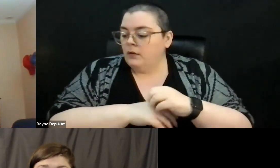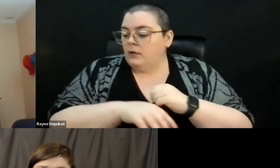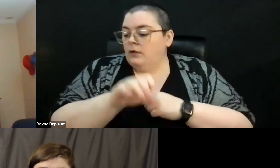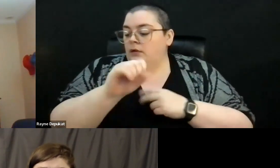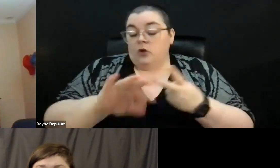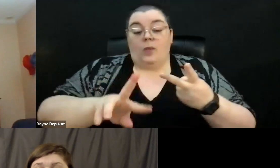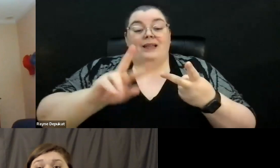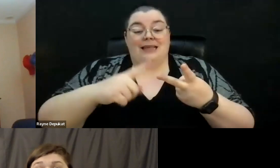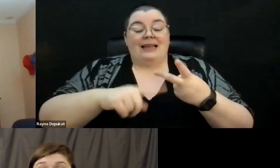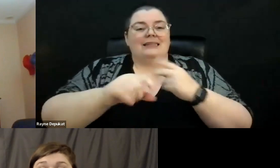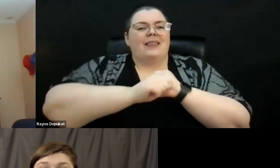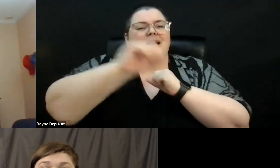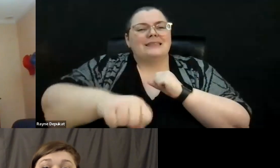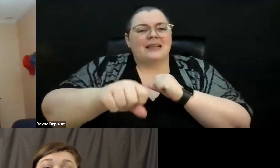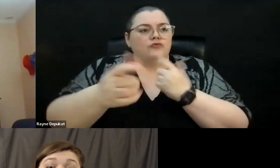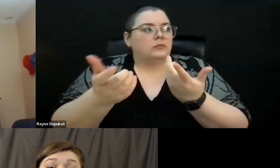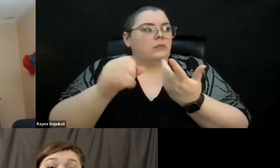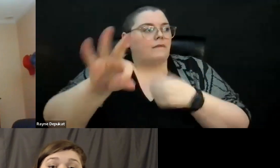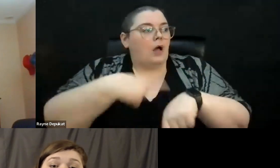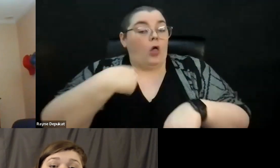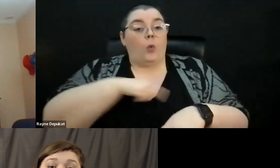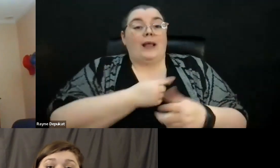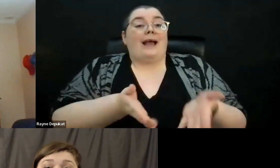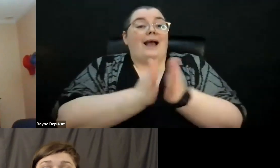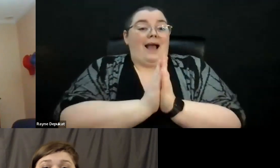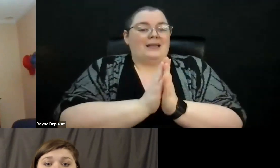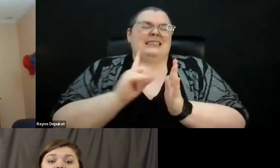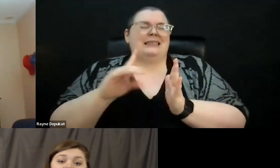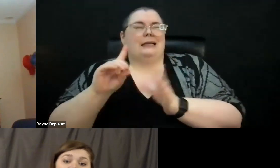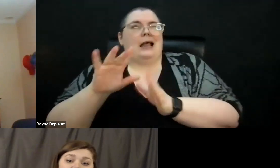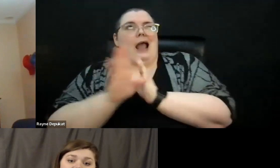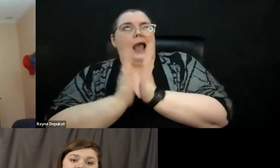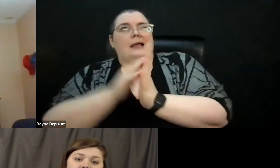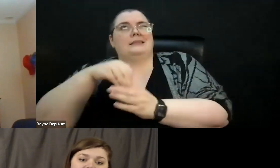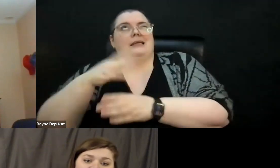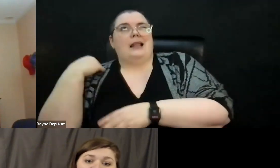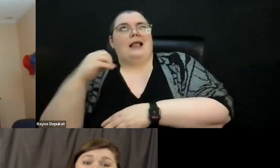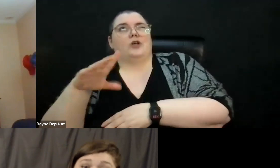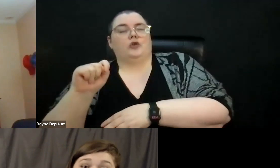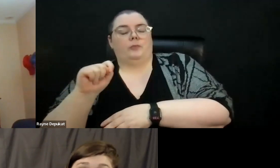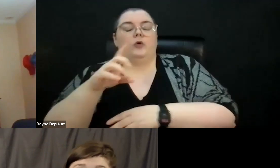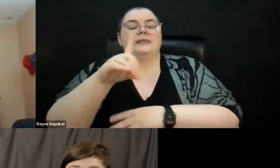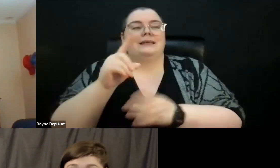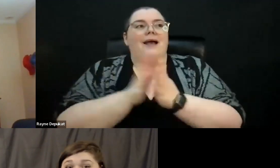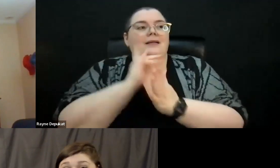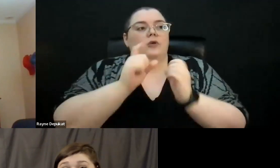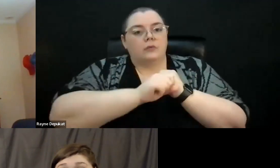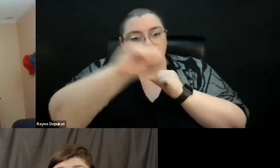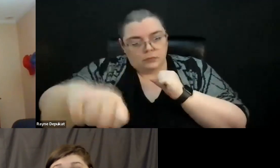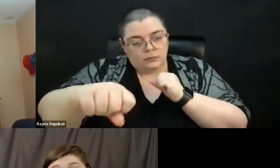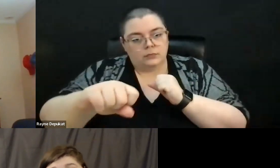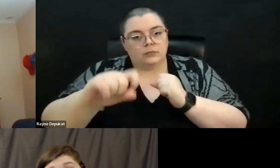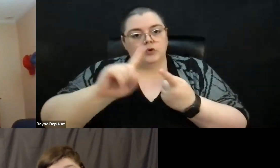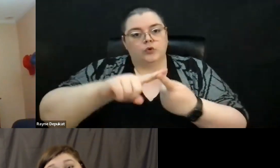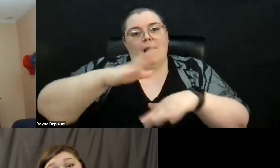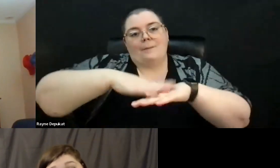in all along. And then the extension, we did ask, I think it was last October,